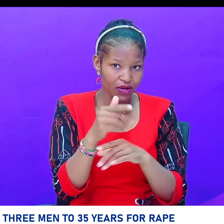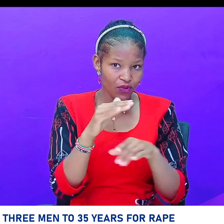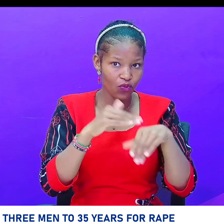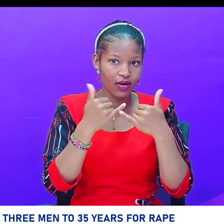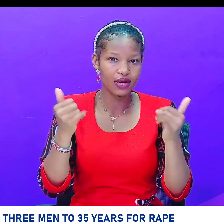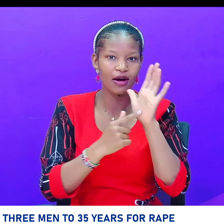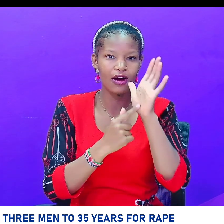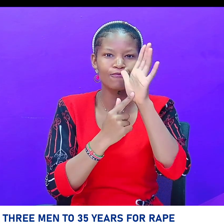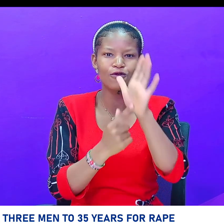them